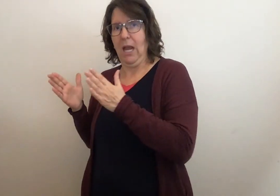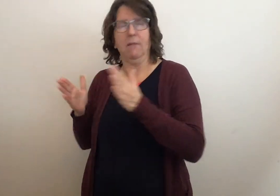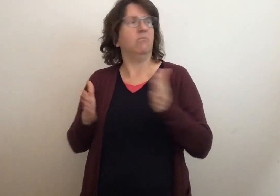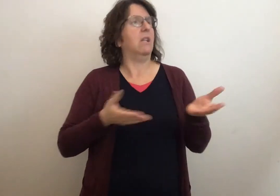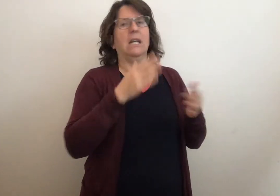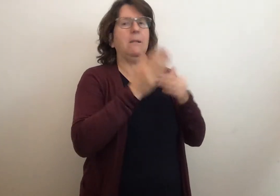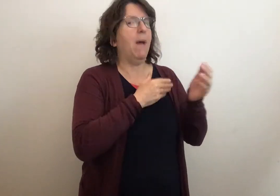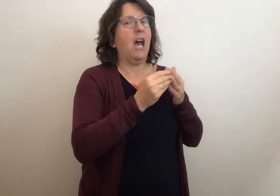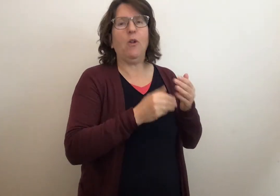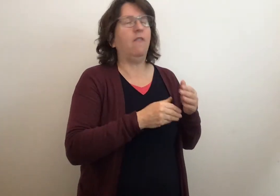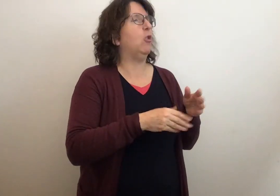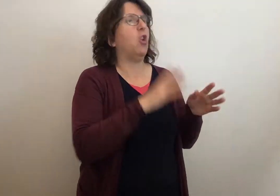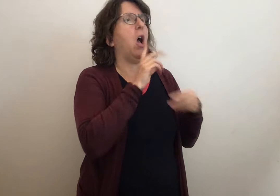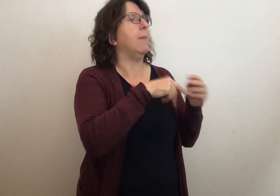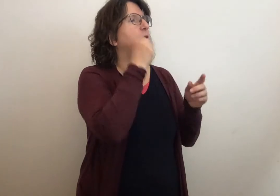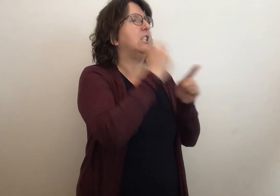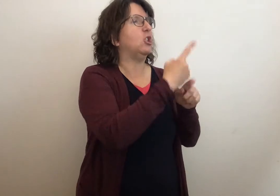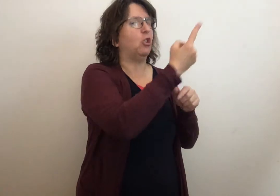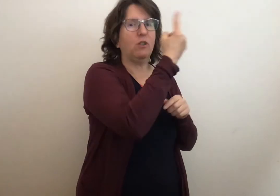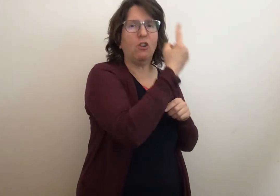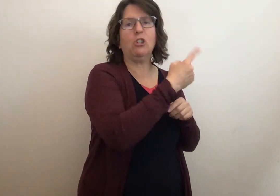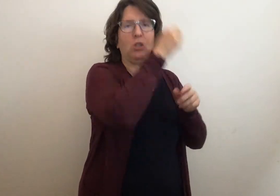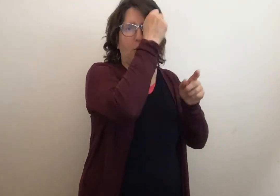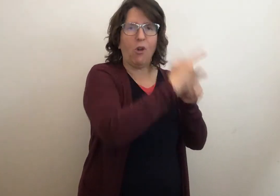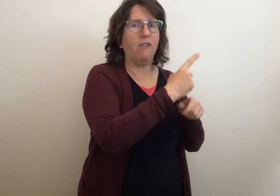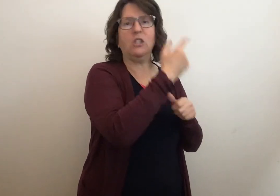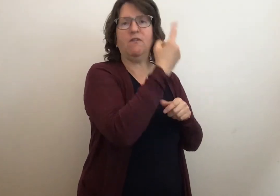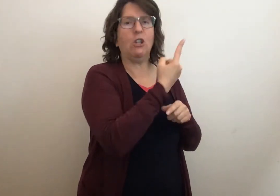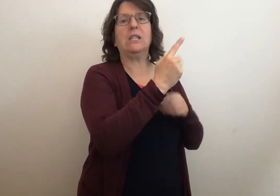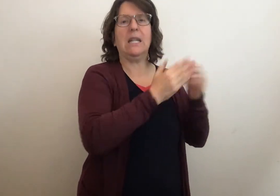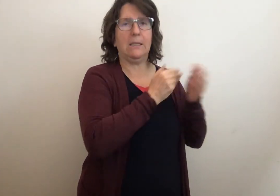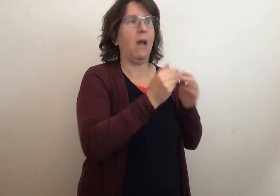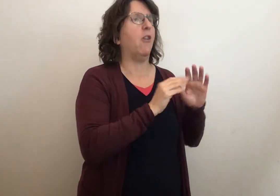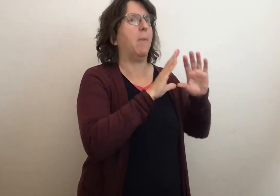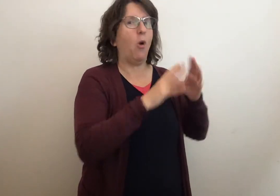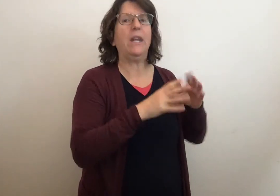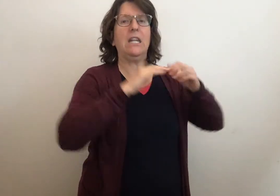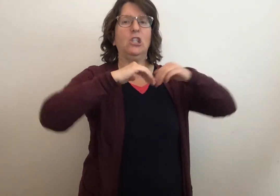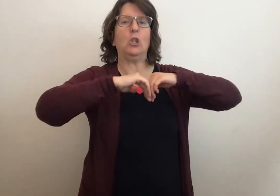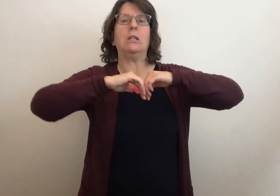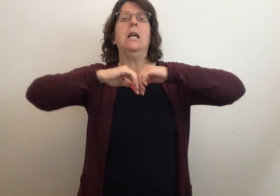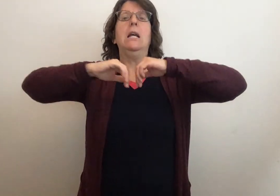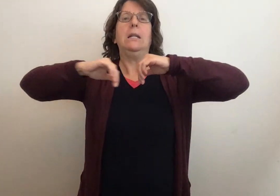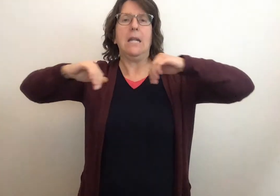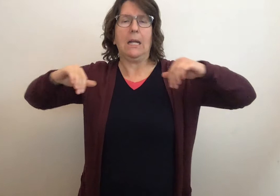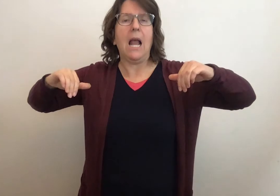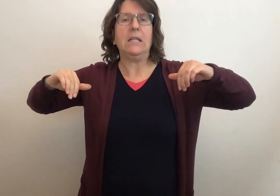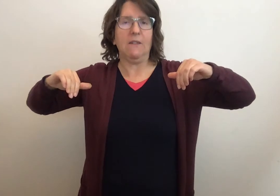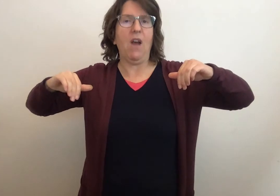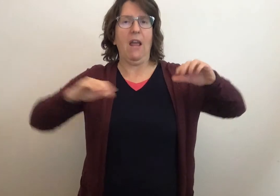Okay? It doesn't matter if you talk about sisters first or brothers first, it doesn't matter. The point is you're declassifying